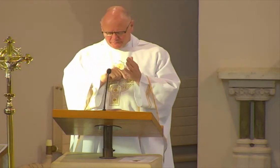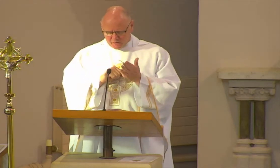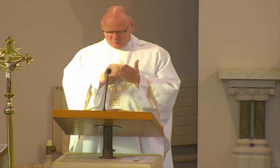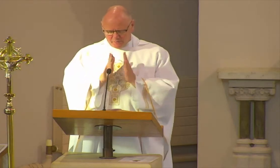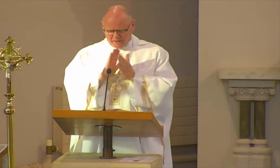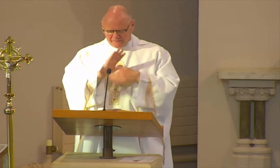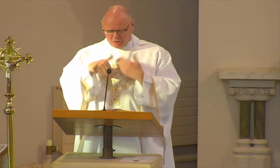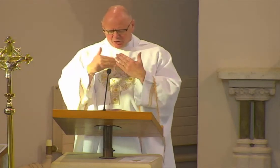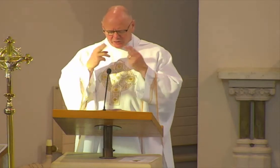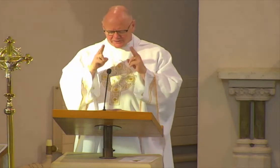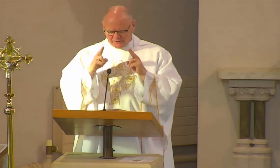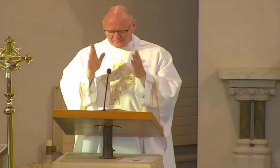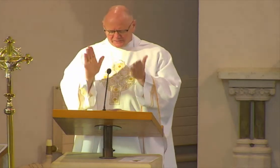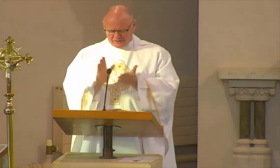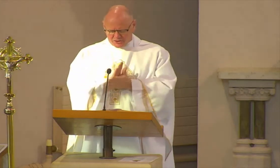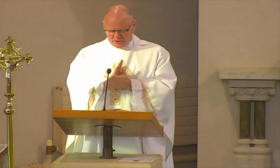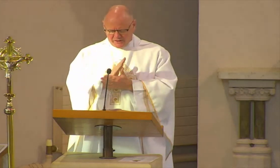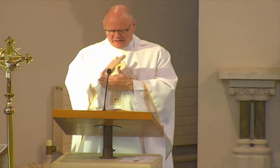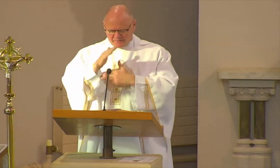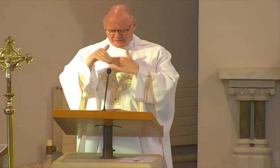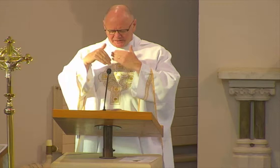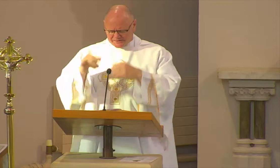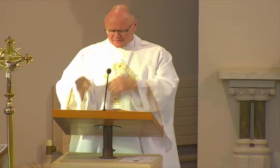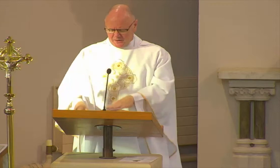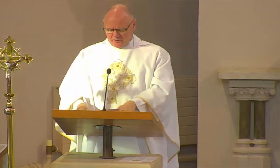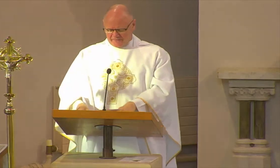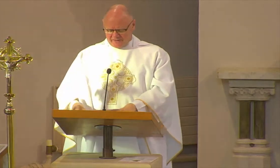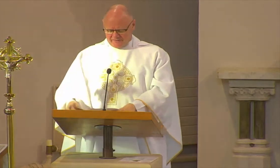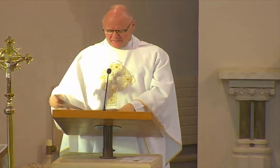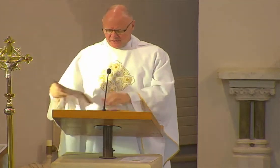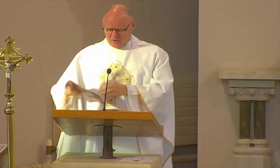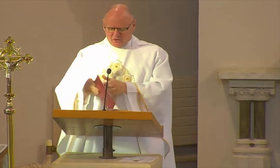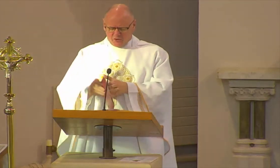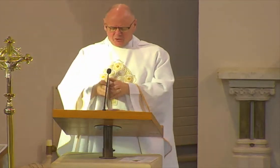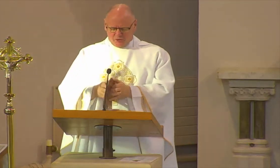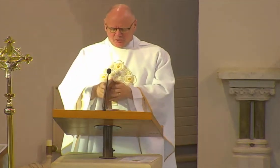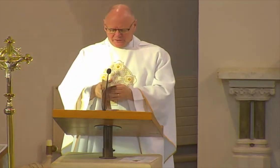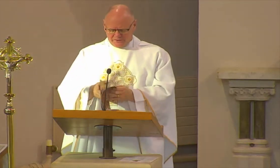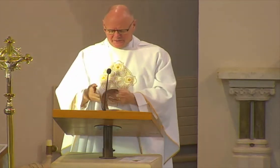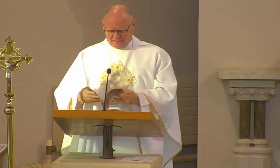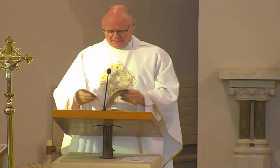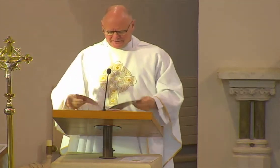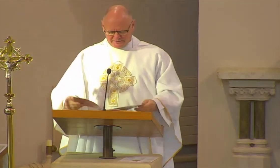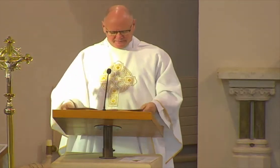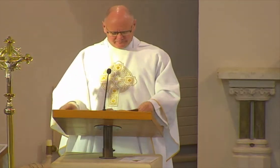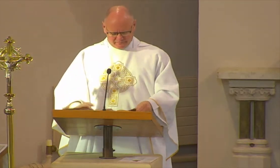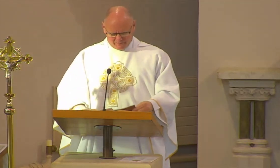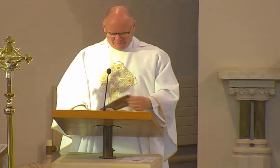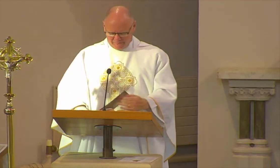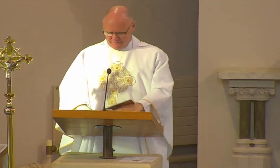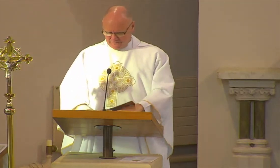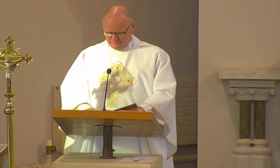We pray for all our dead that they enjoy the happiness of heaven. Lord, hear us.